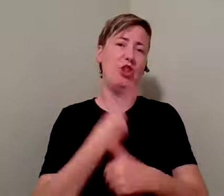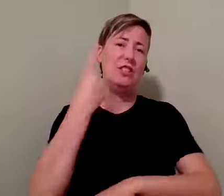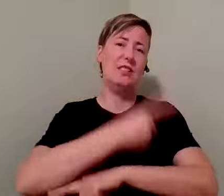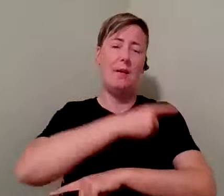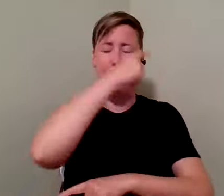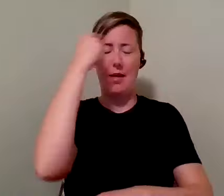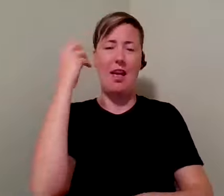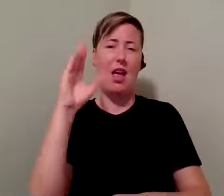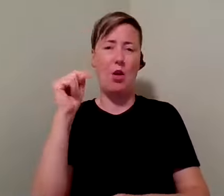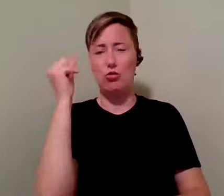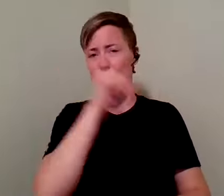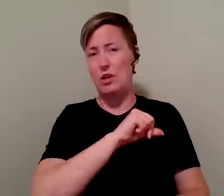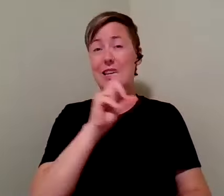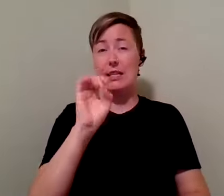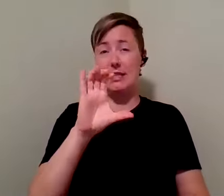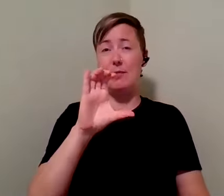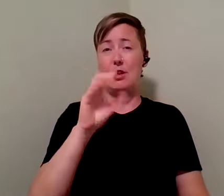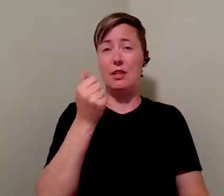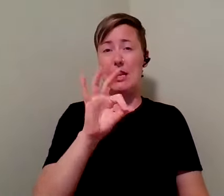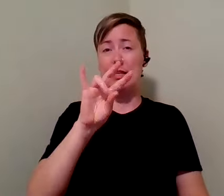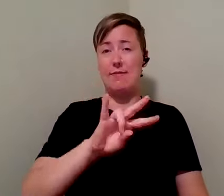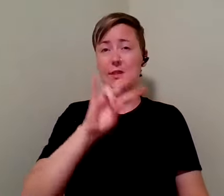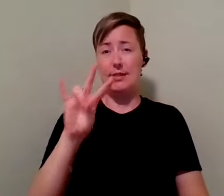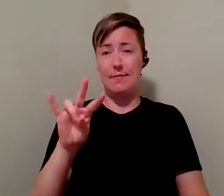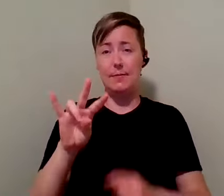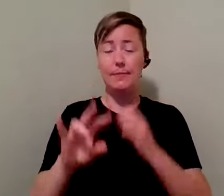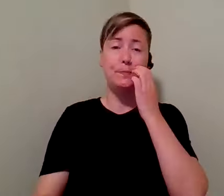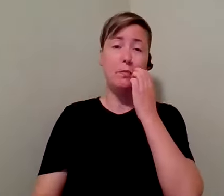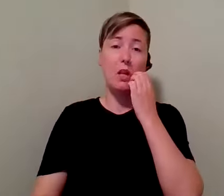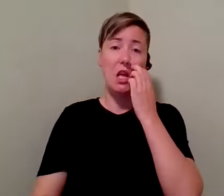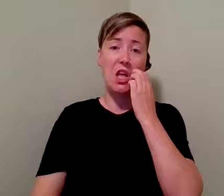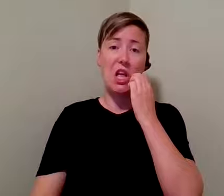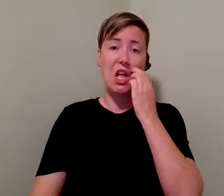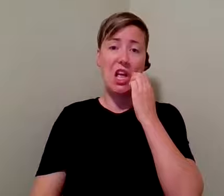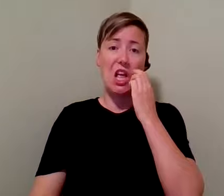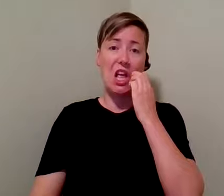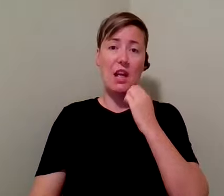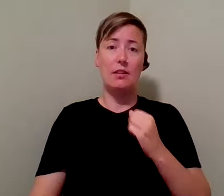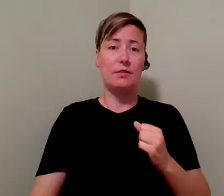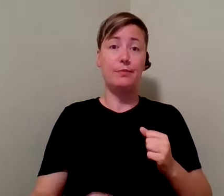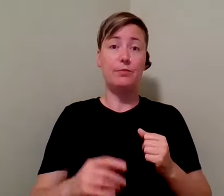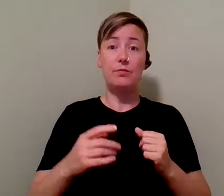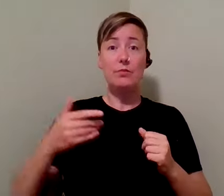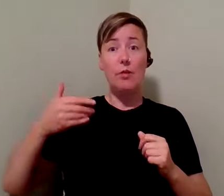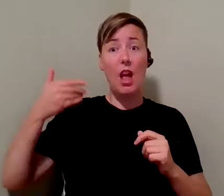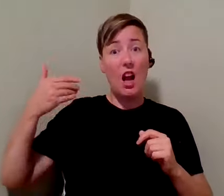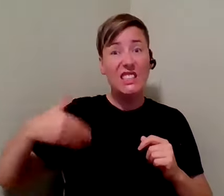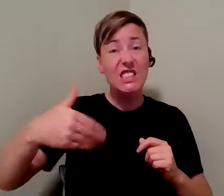December 1977. Now, I did not drink blackout continuously, but that was my first blackout. I have no